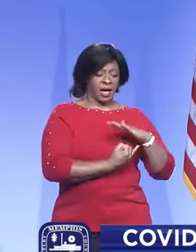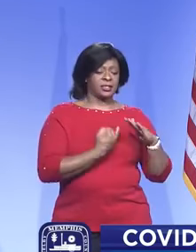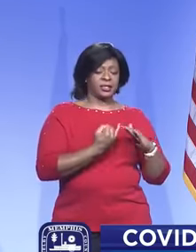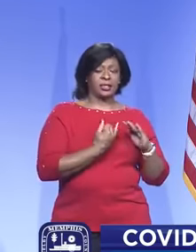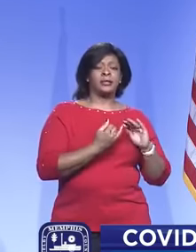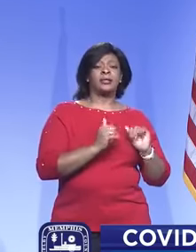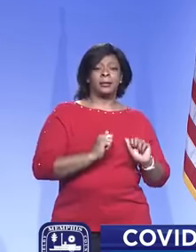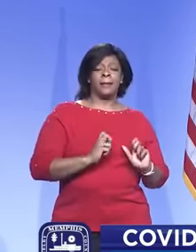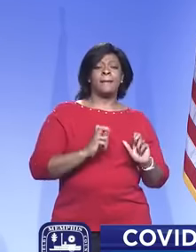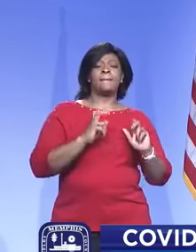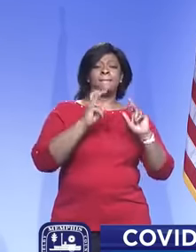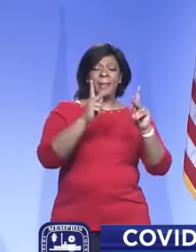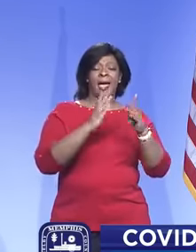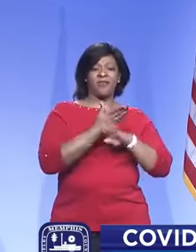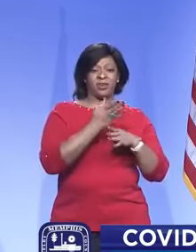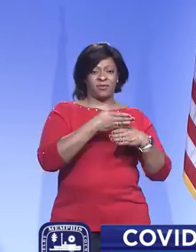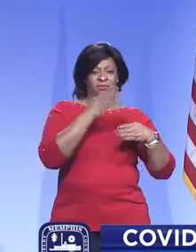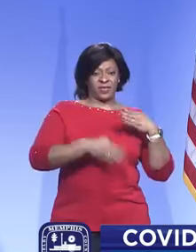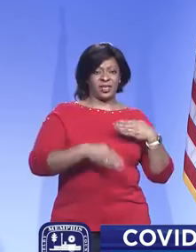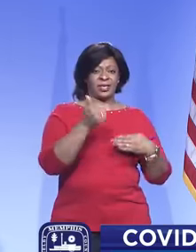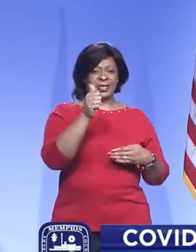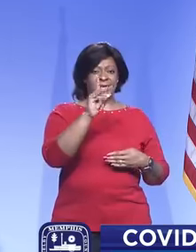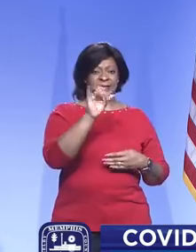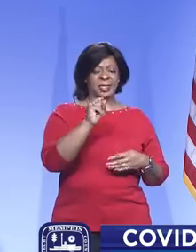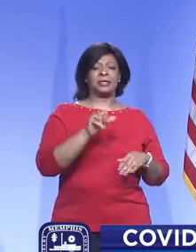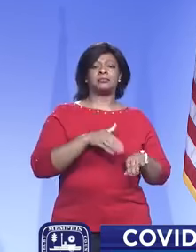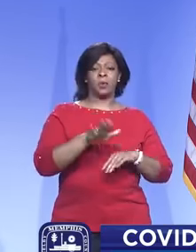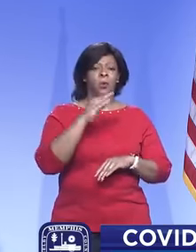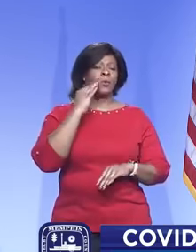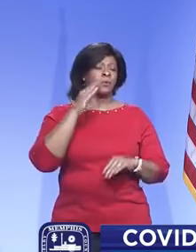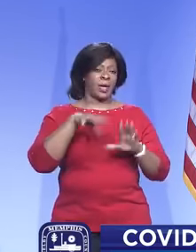isolation after completing those 10 days.